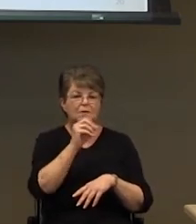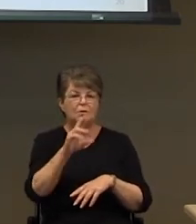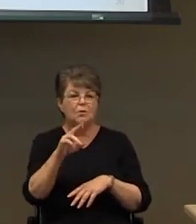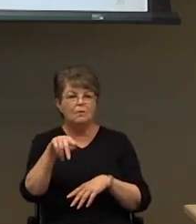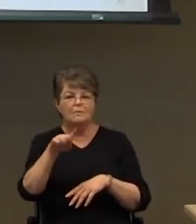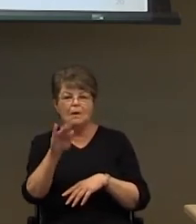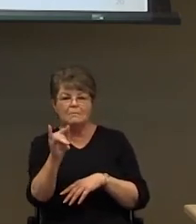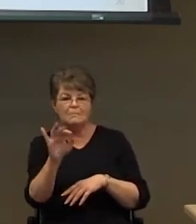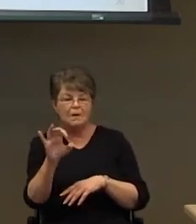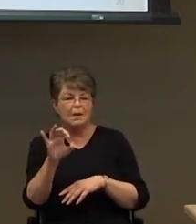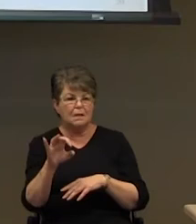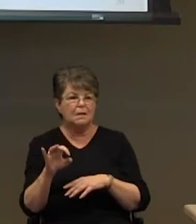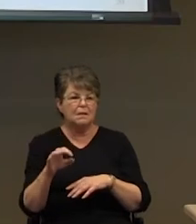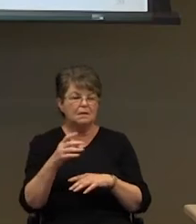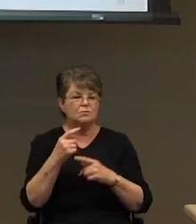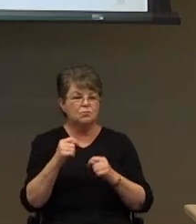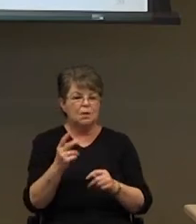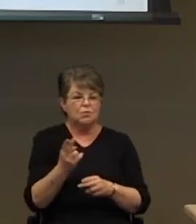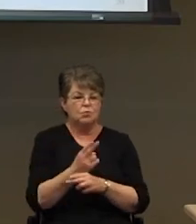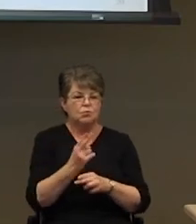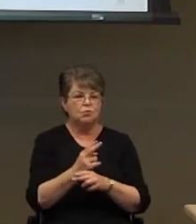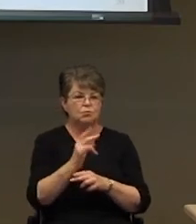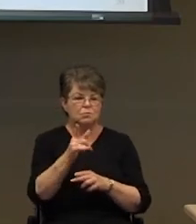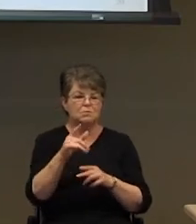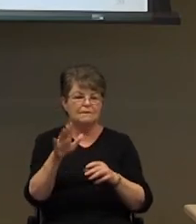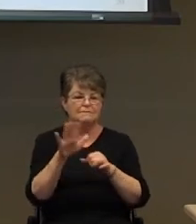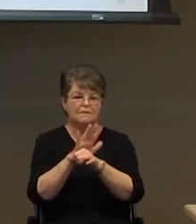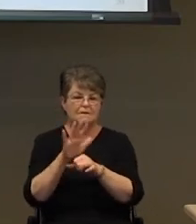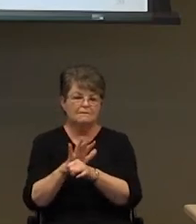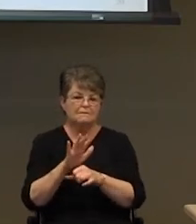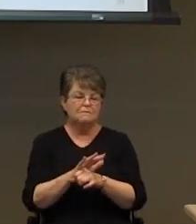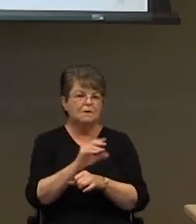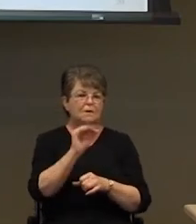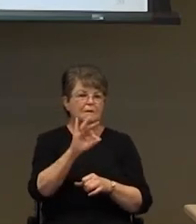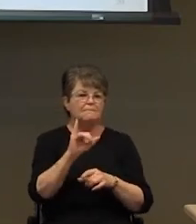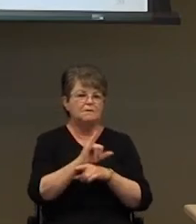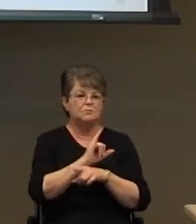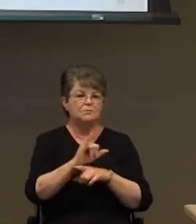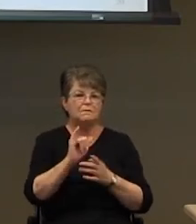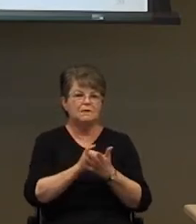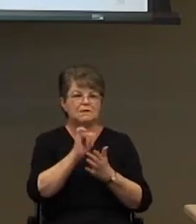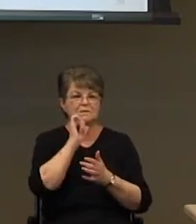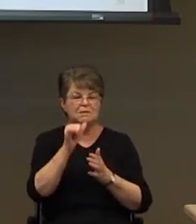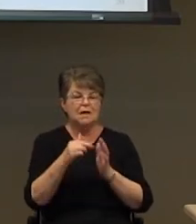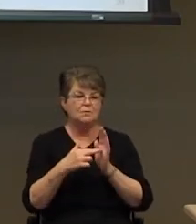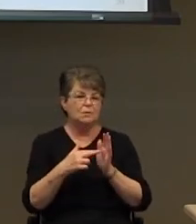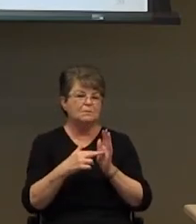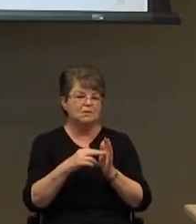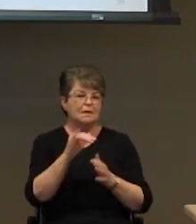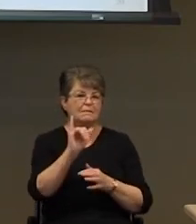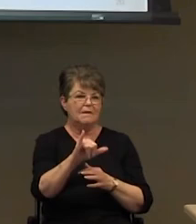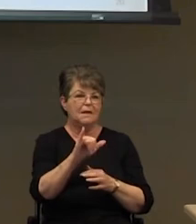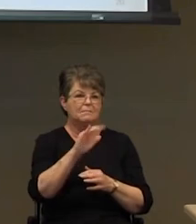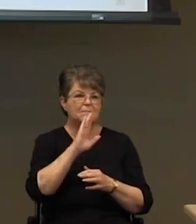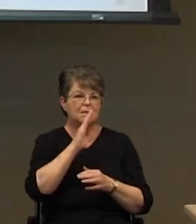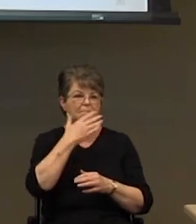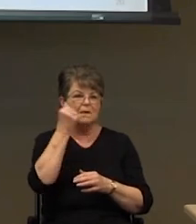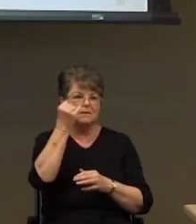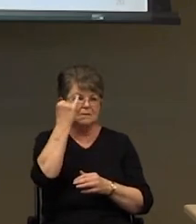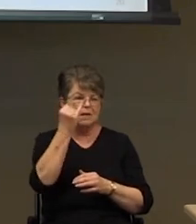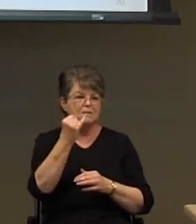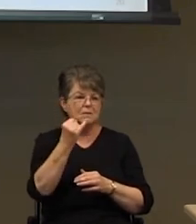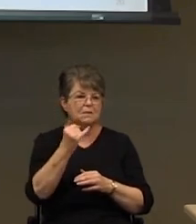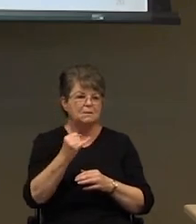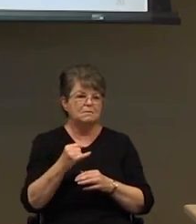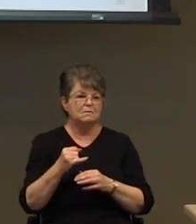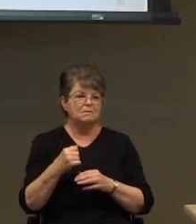public sector nominees, and then try and use those slots to fill holes of industries that aren't yet represented. To me, that would be ideal.